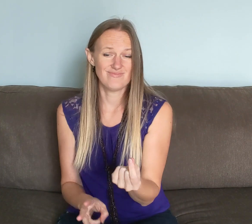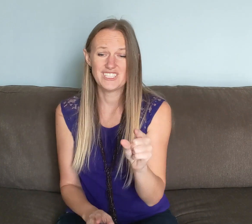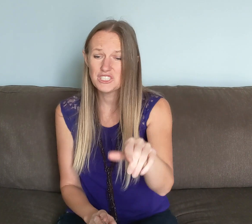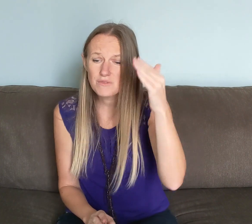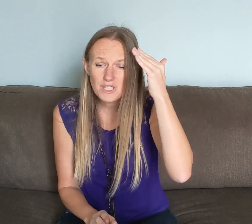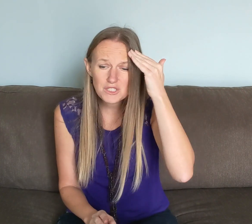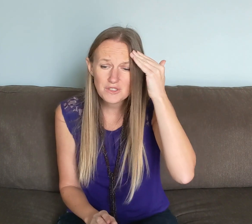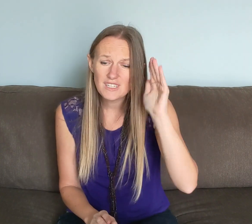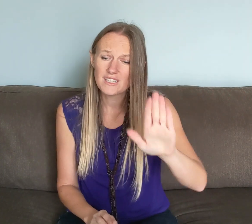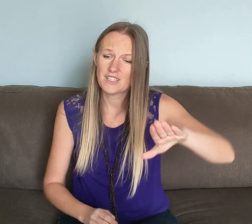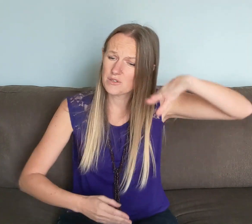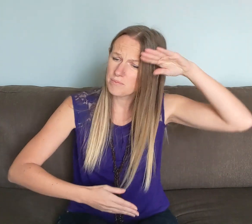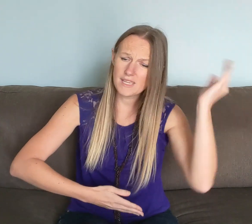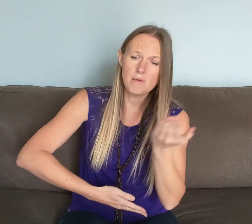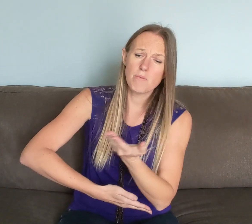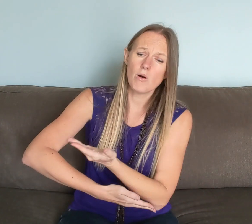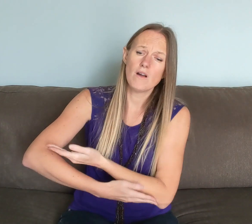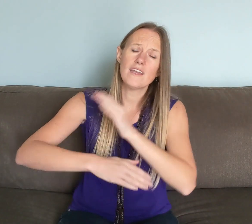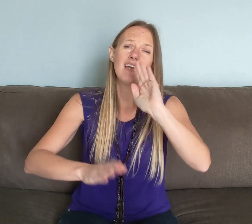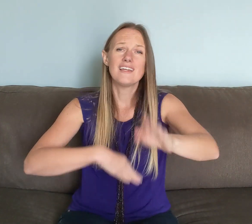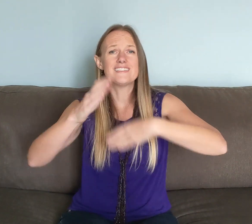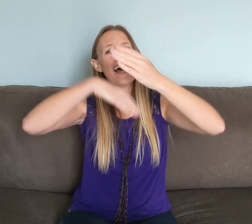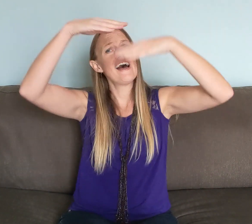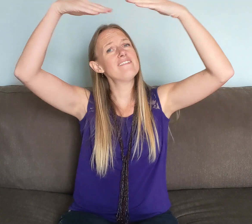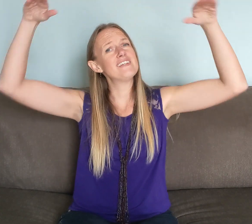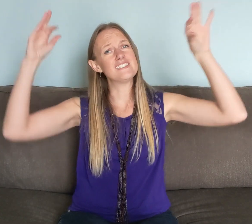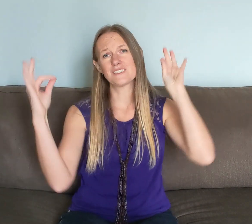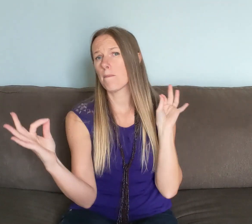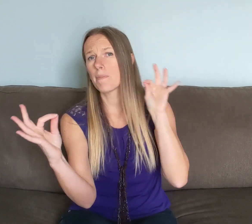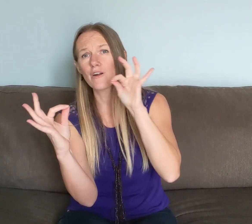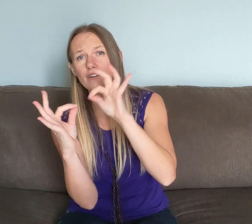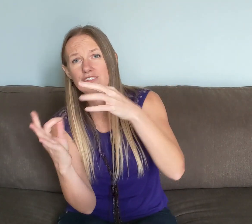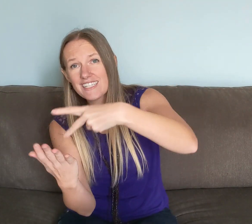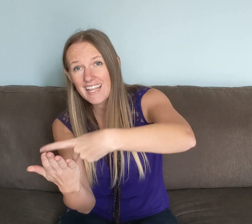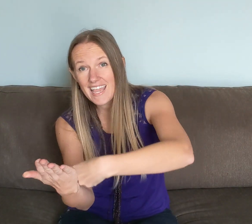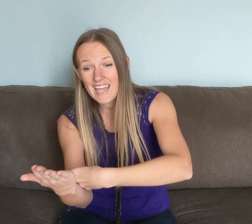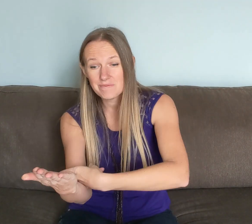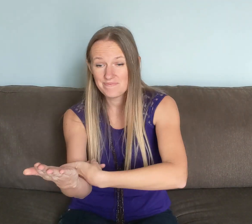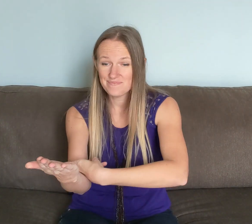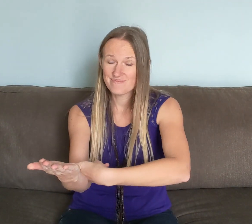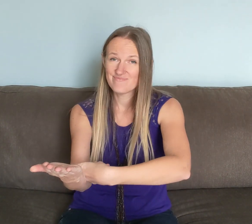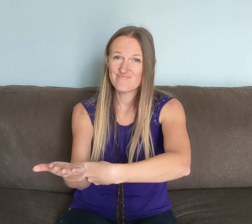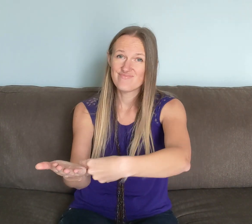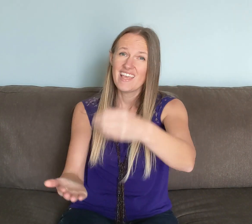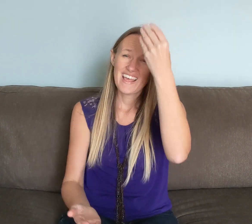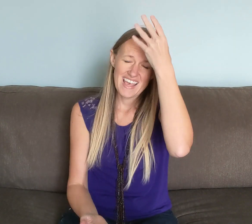Did you know that your baby boy is heaven's perfect lamb? And